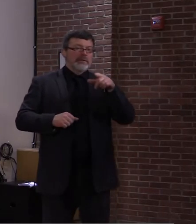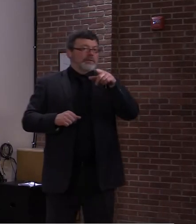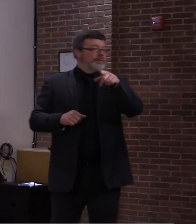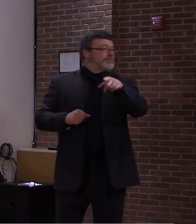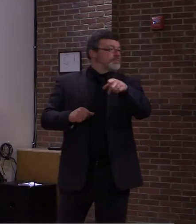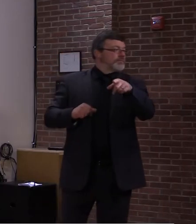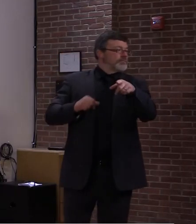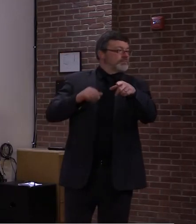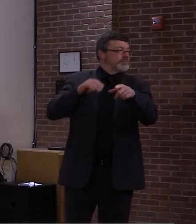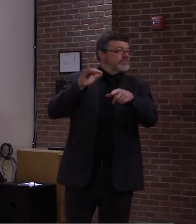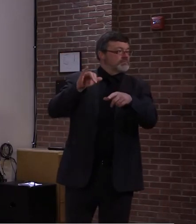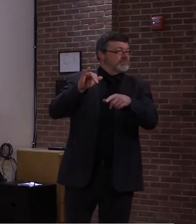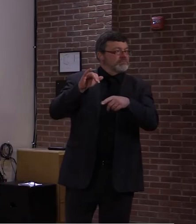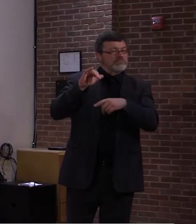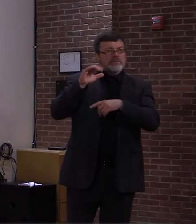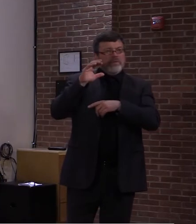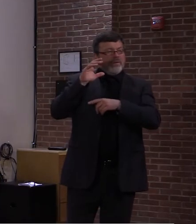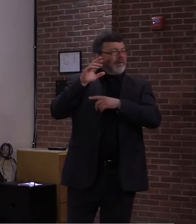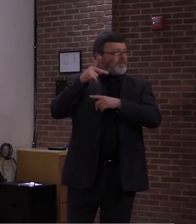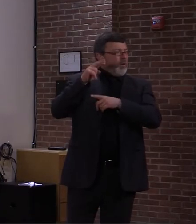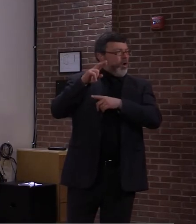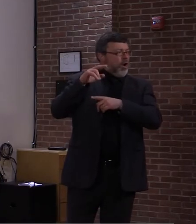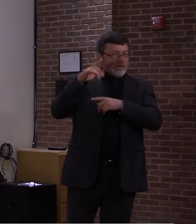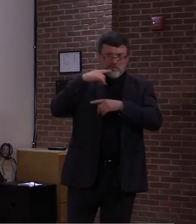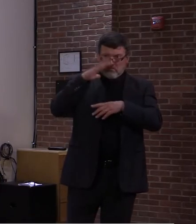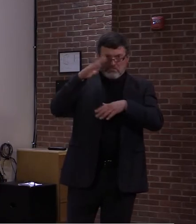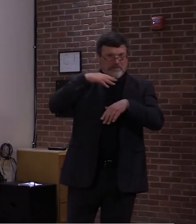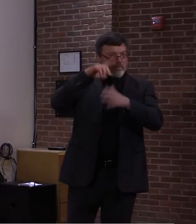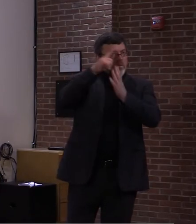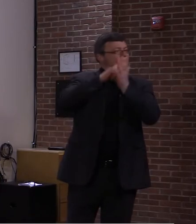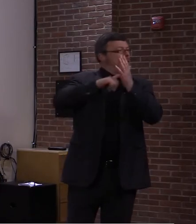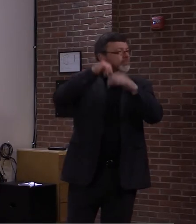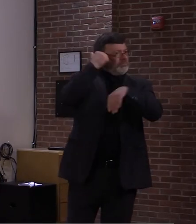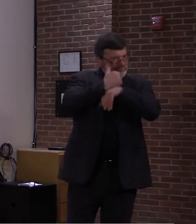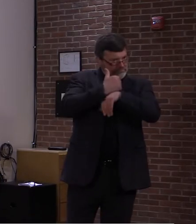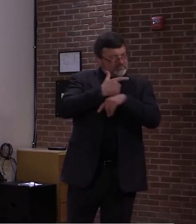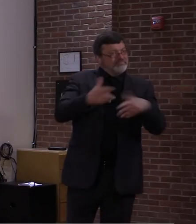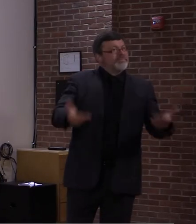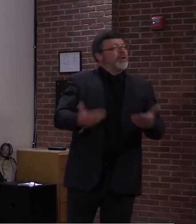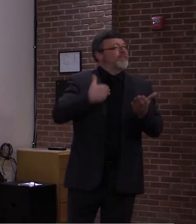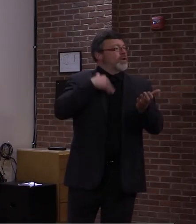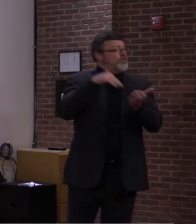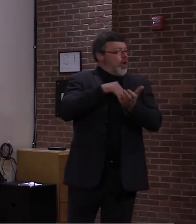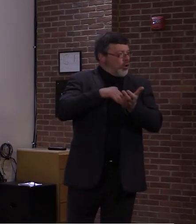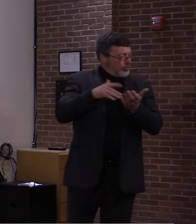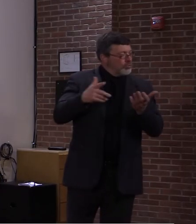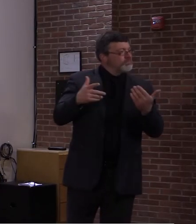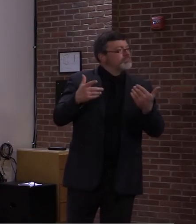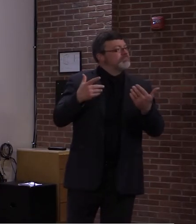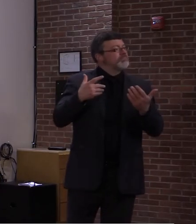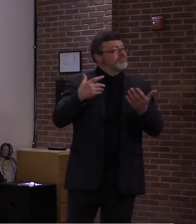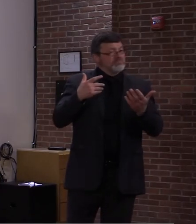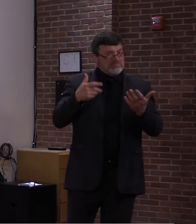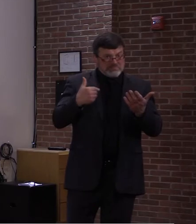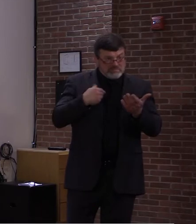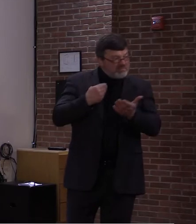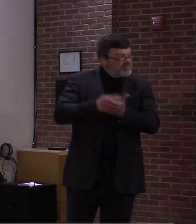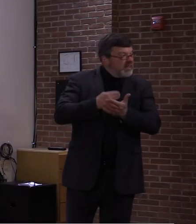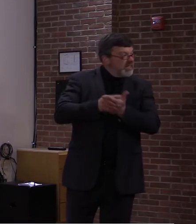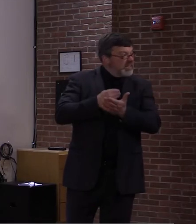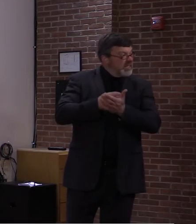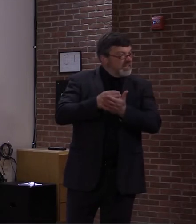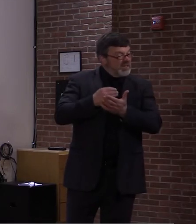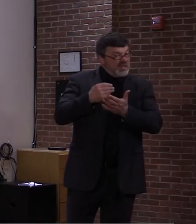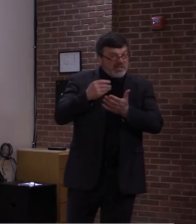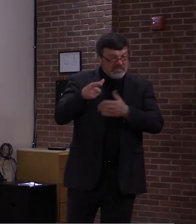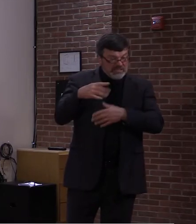to maintain legal abortions, but do they have the monetary and staffing requirements needed to